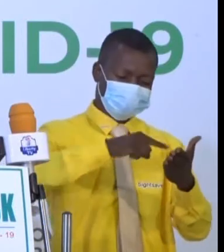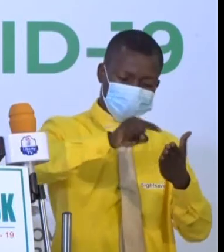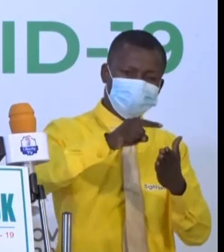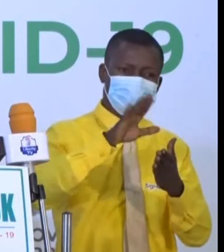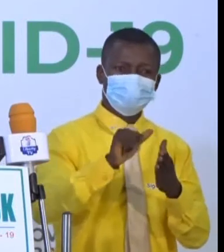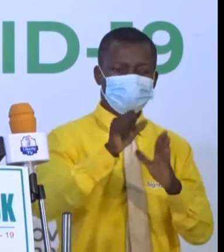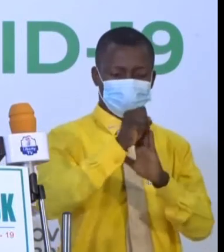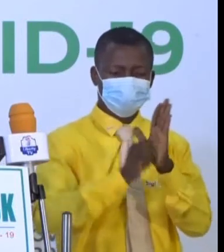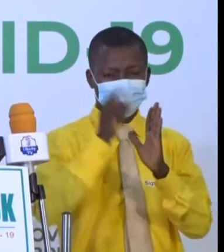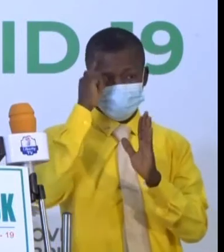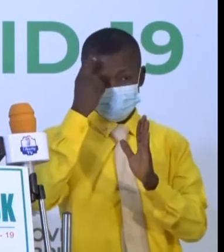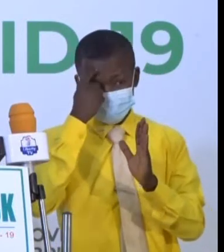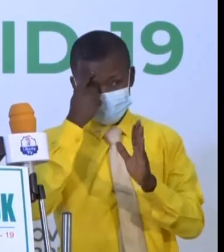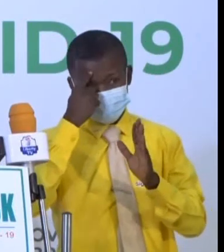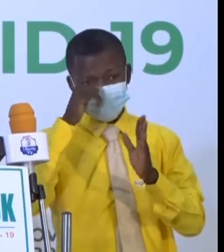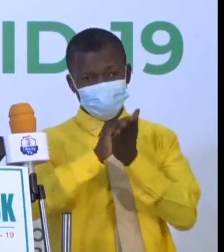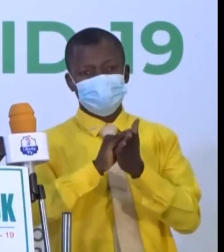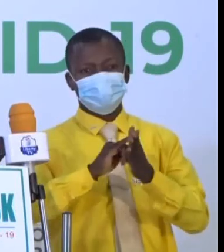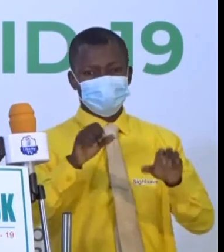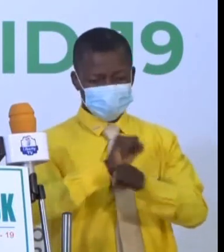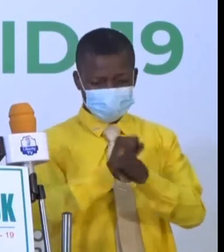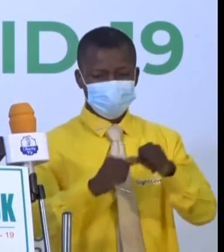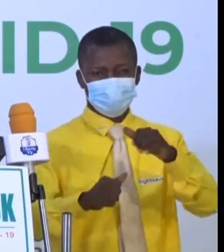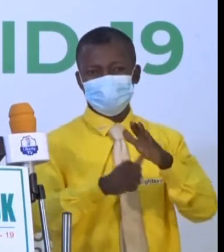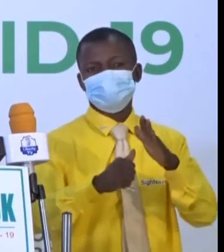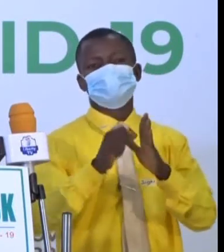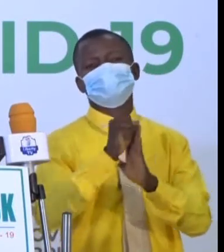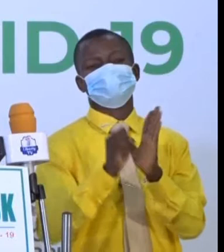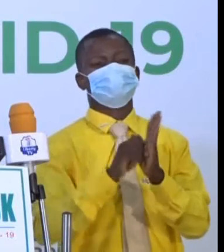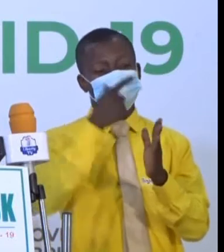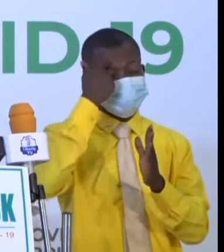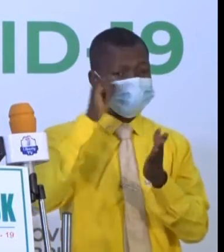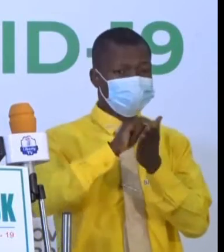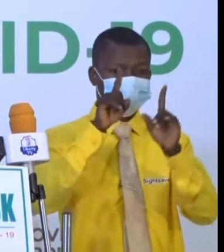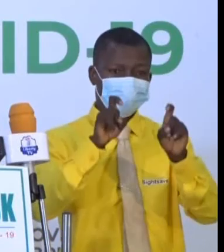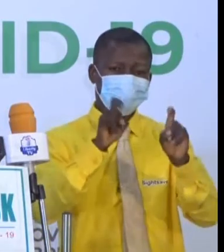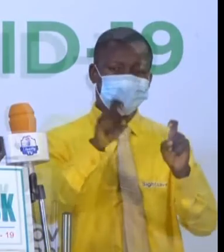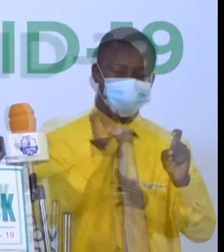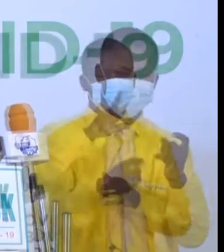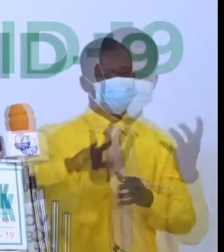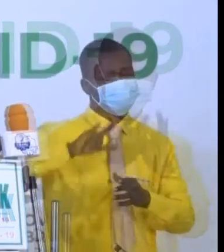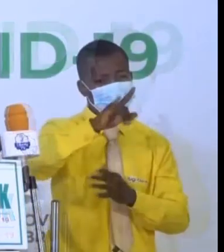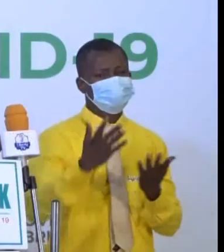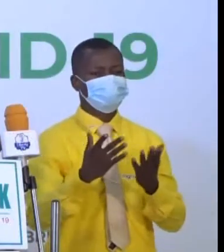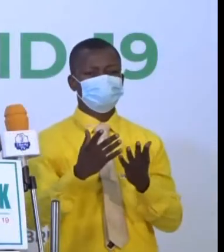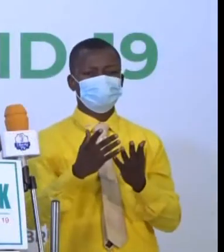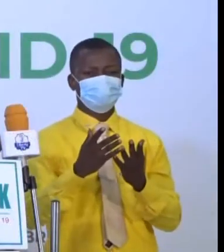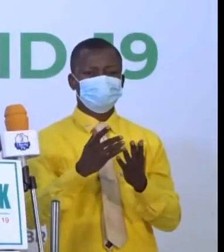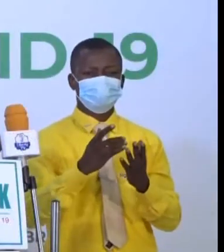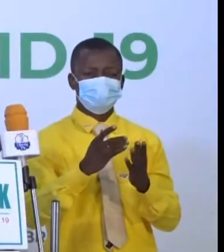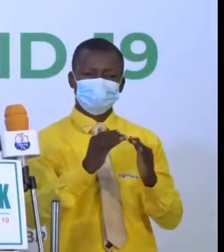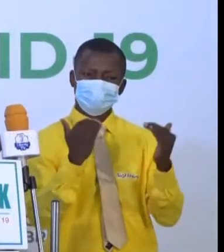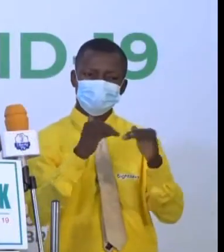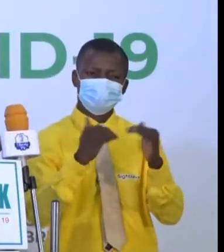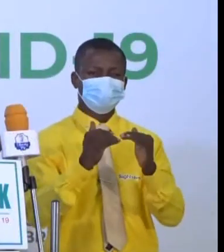government that you are operating in, because your test results will feed into the state numbers. We know that there are